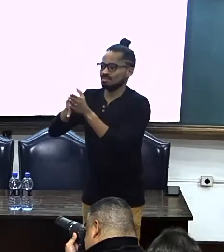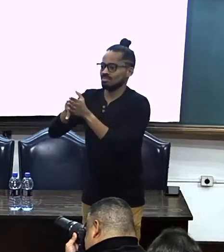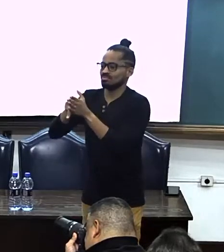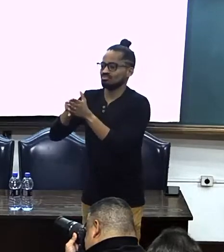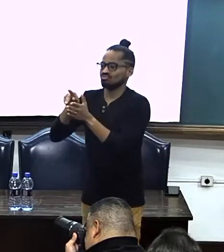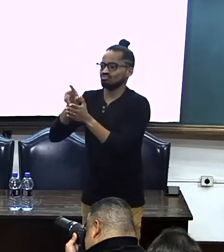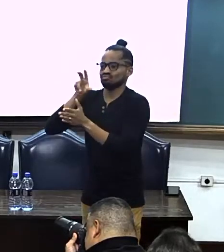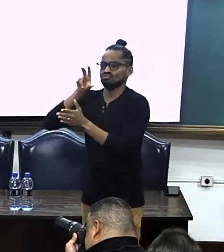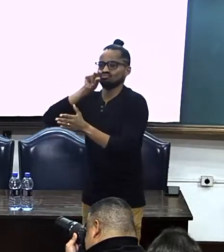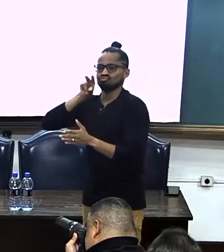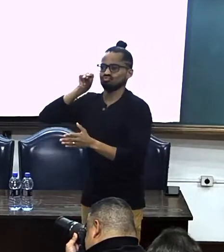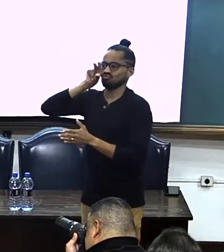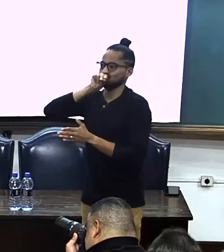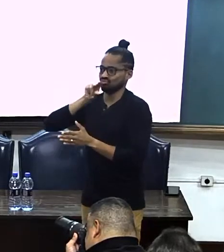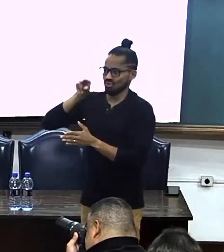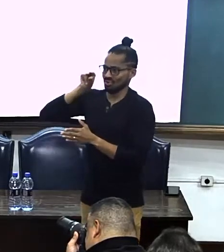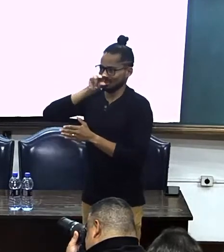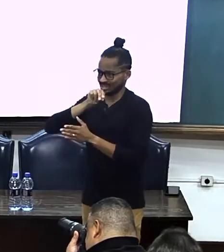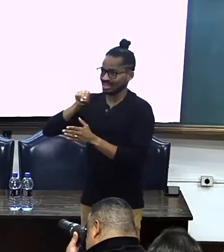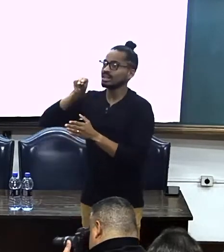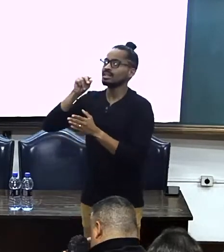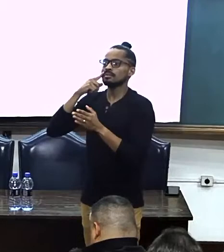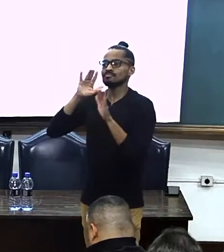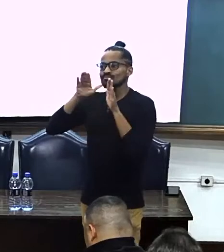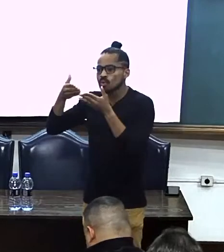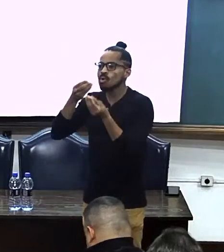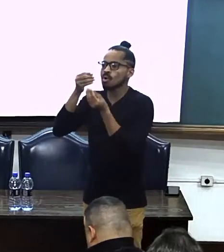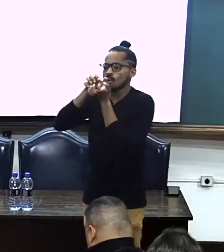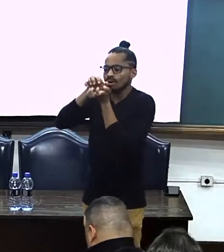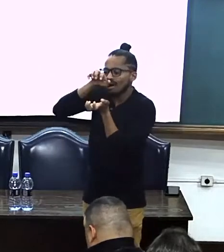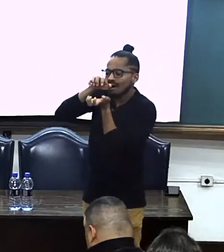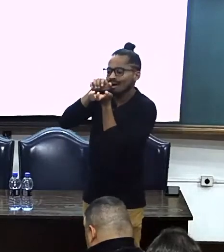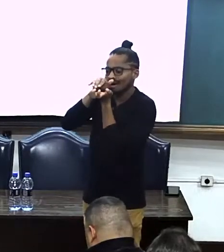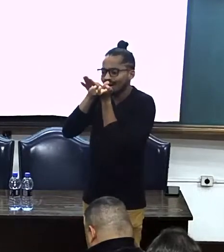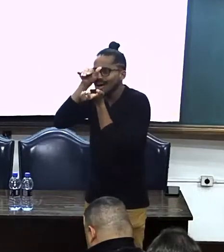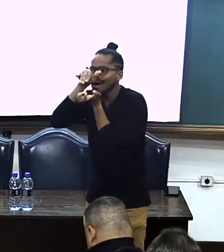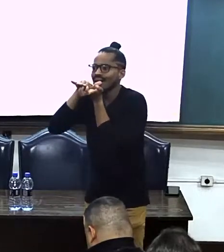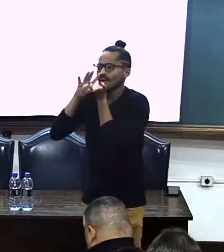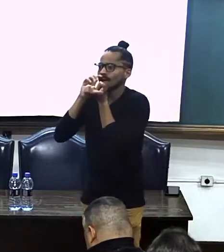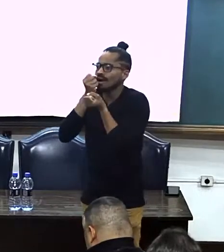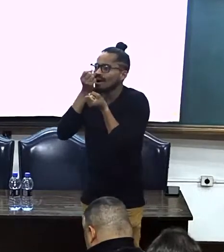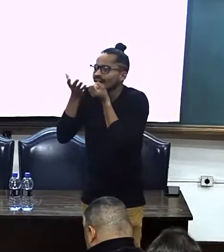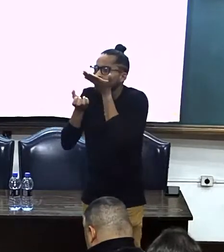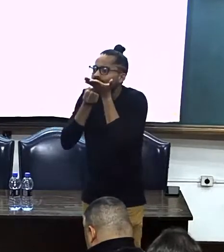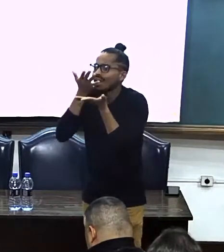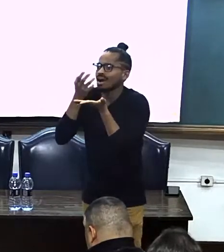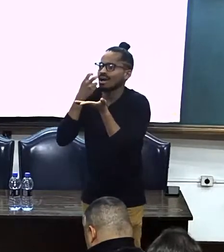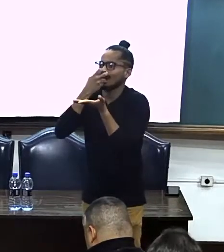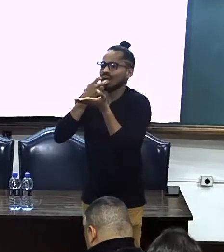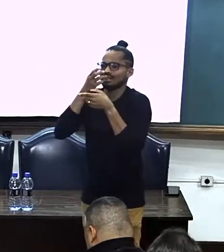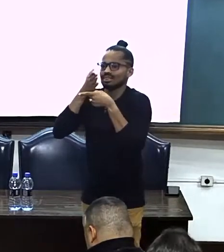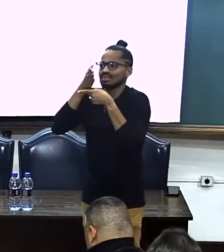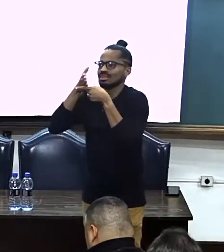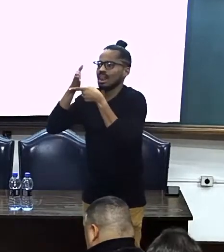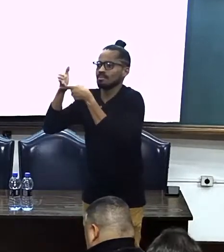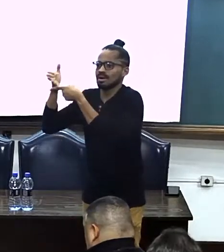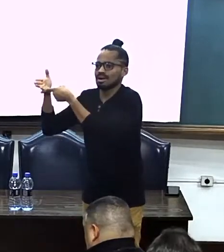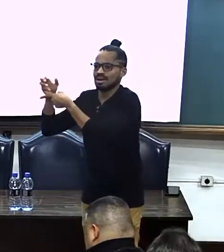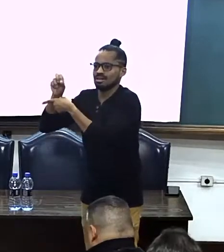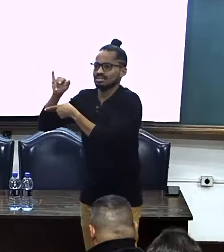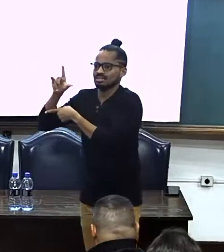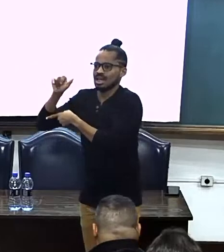our articulators to produce speech in a rhythmic fashion. O modelo tem esse nome porque